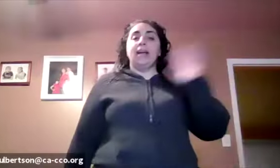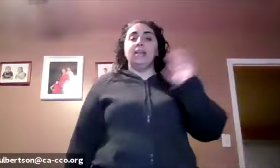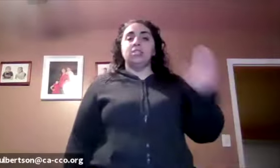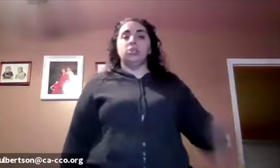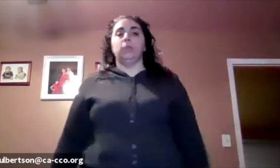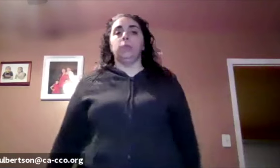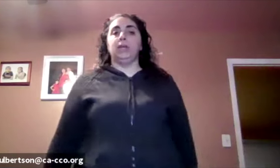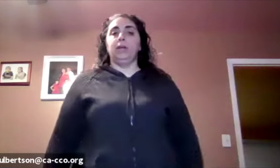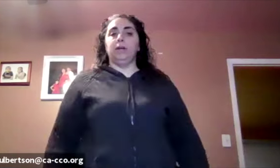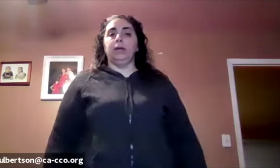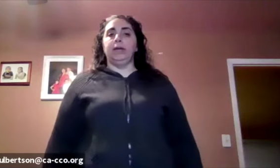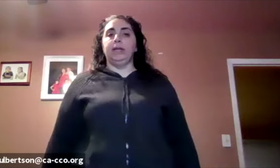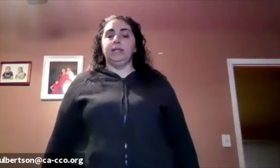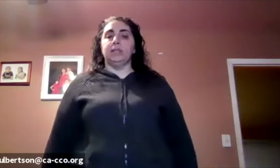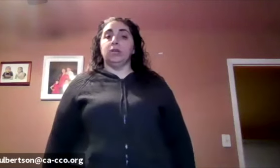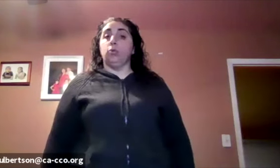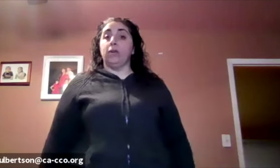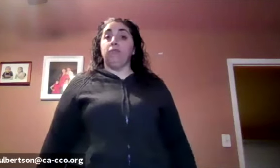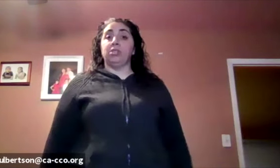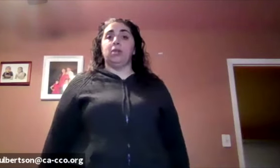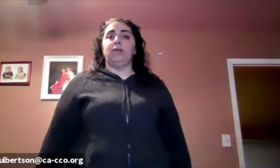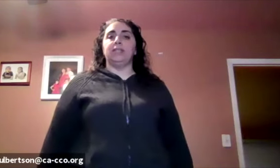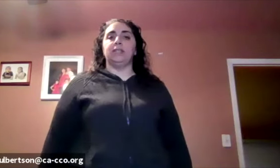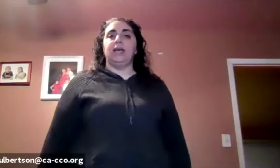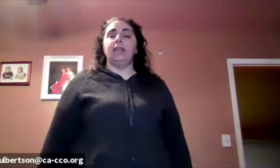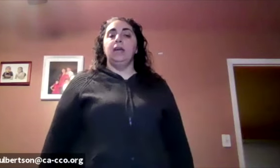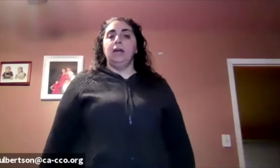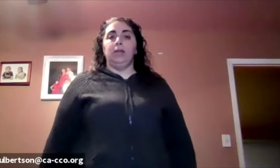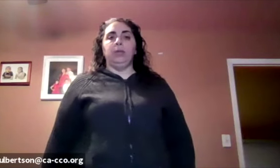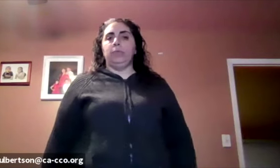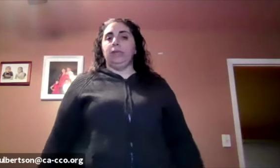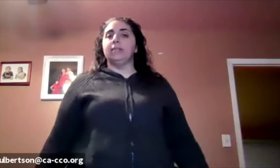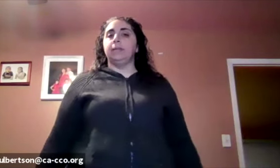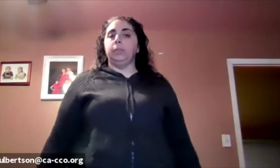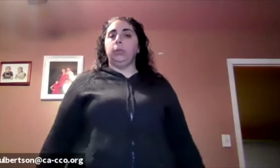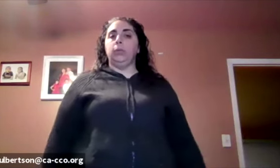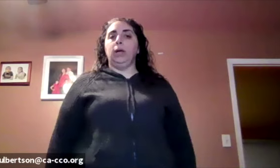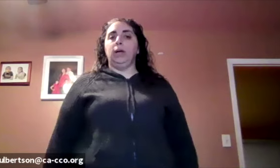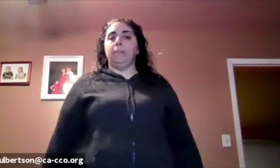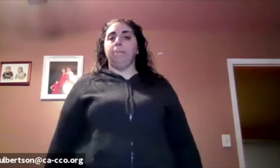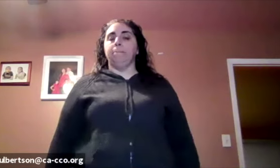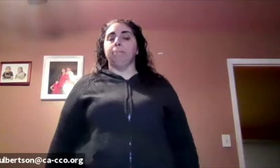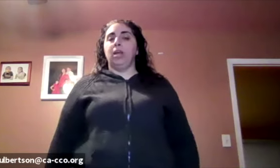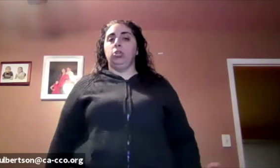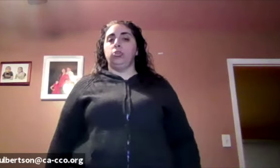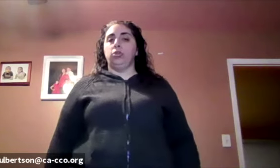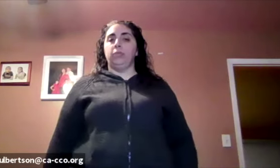Hey guys, so here is the choreo for Sunrise Sunset. It'll be really simple. I'll show you the moves